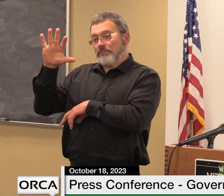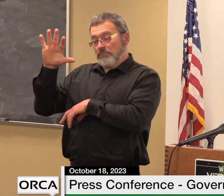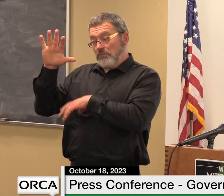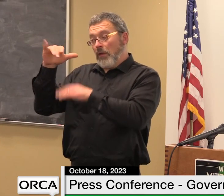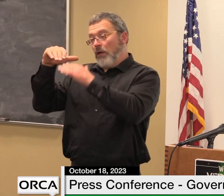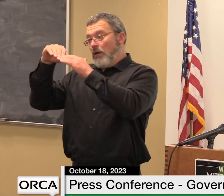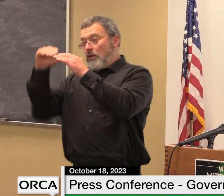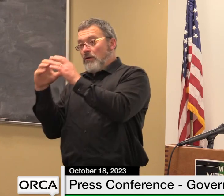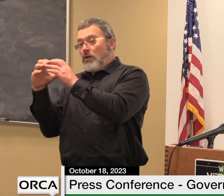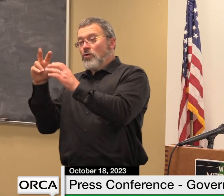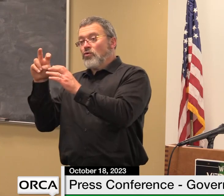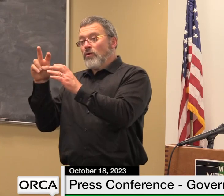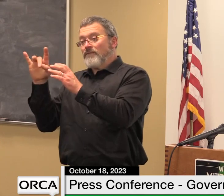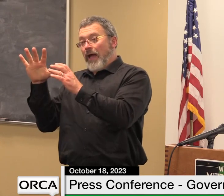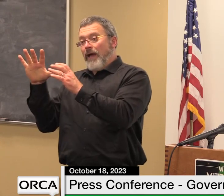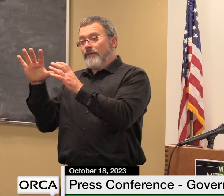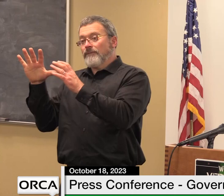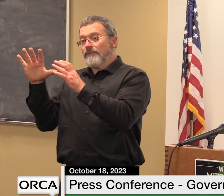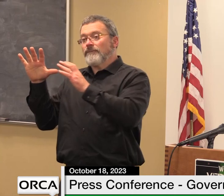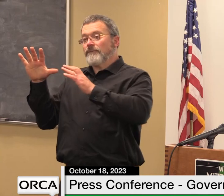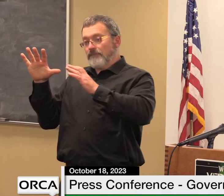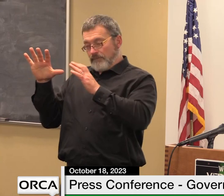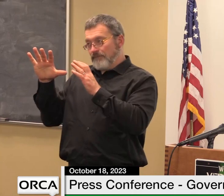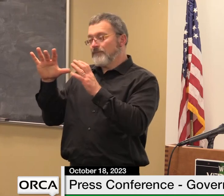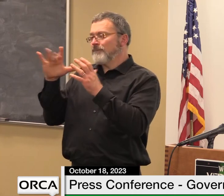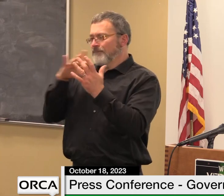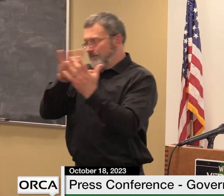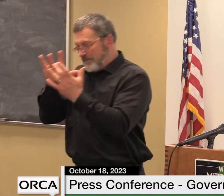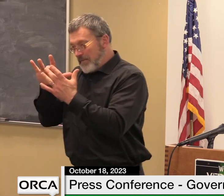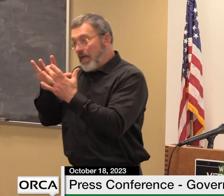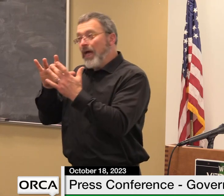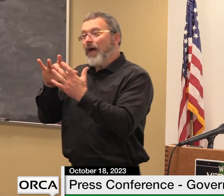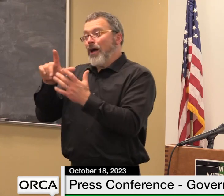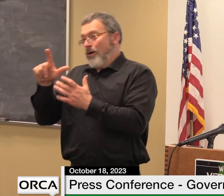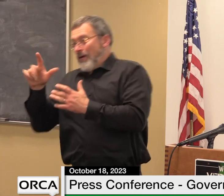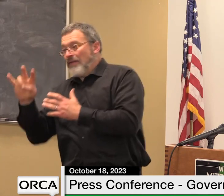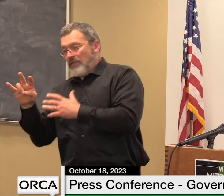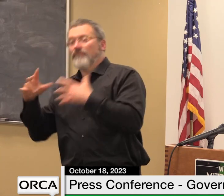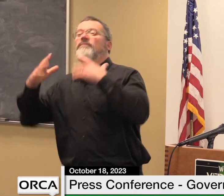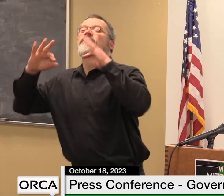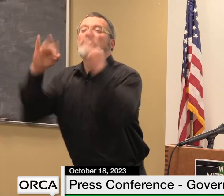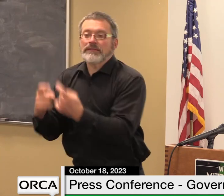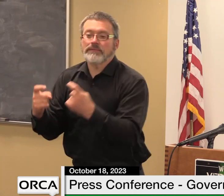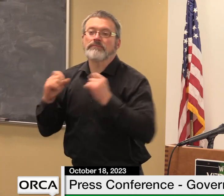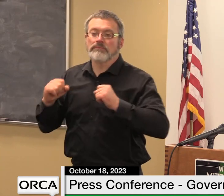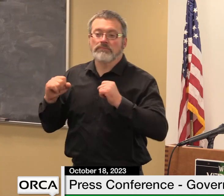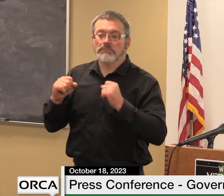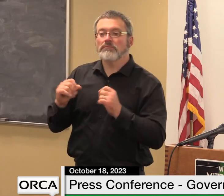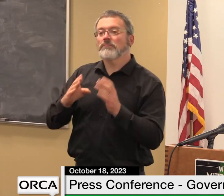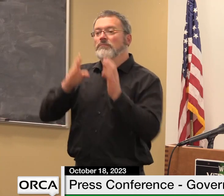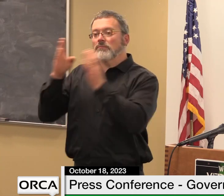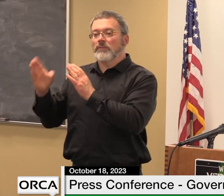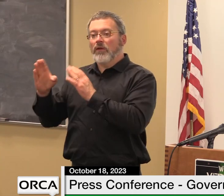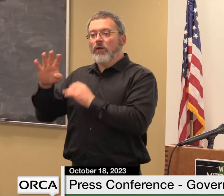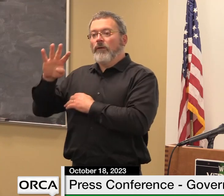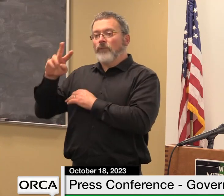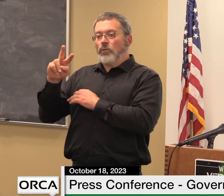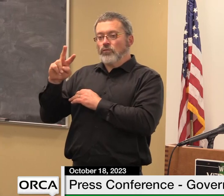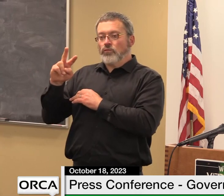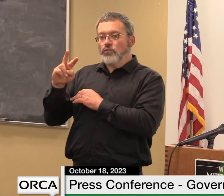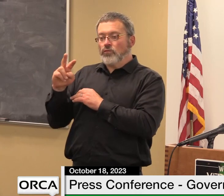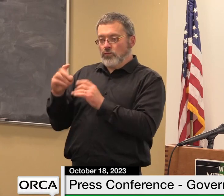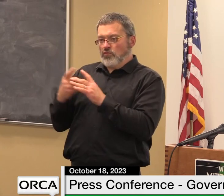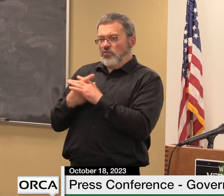of them now have heat. Another 42 are scheduled or are working with a contractor as we